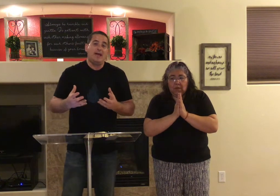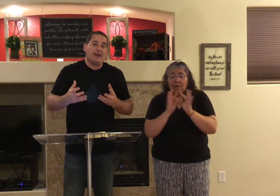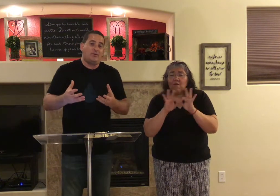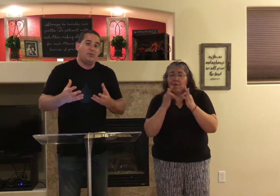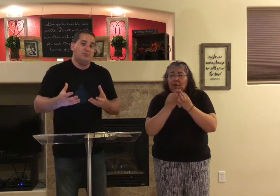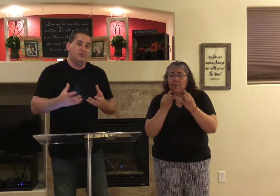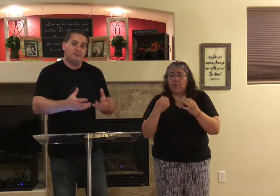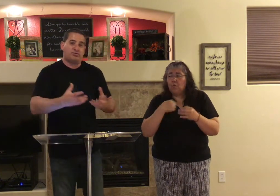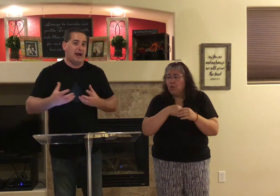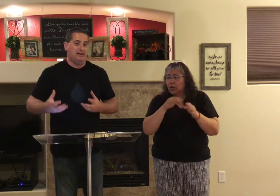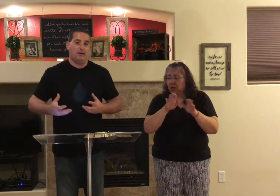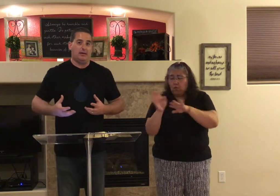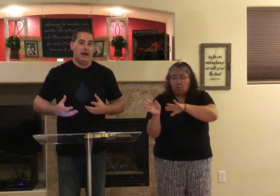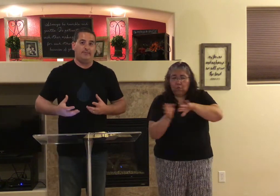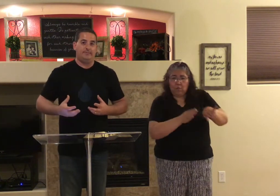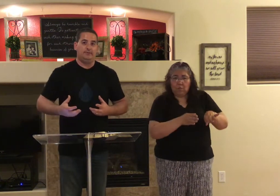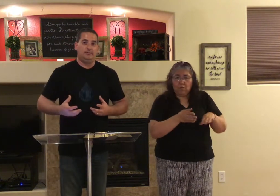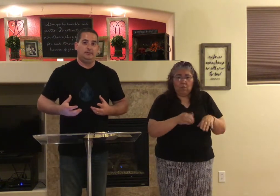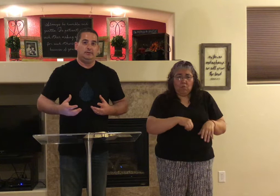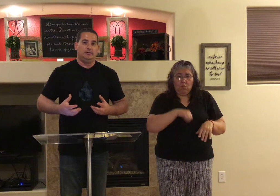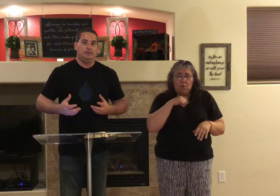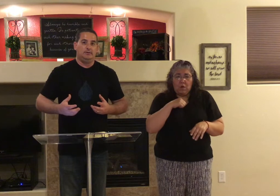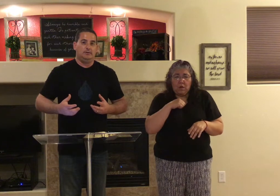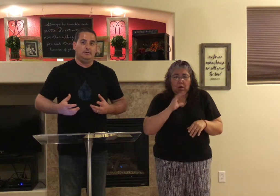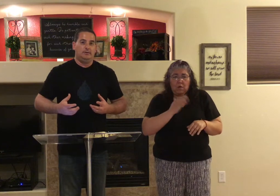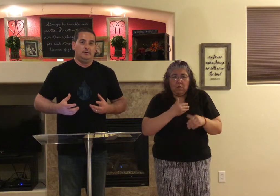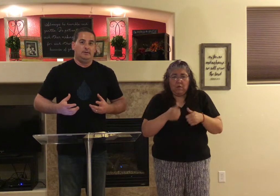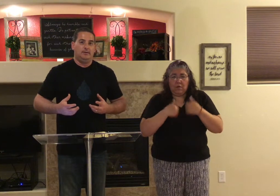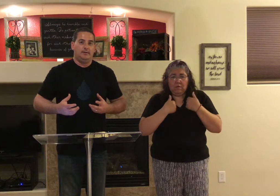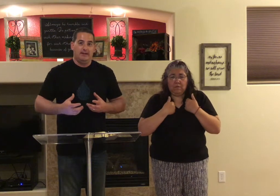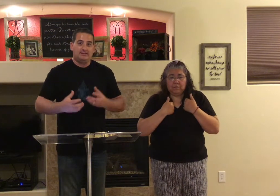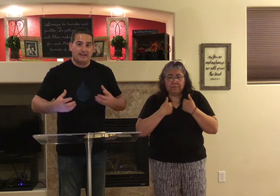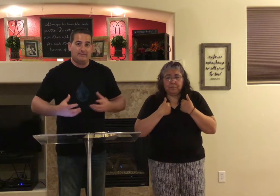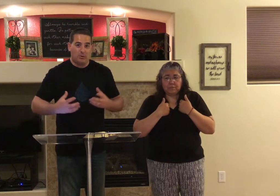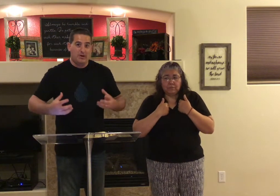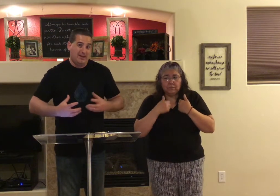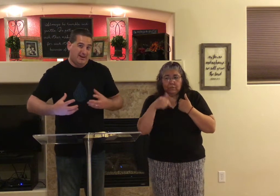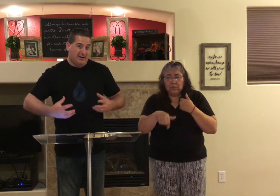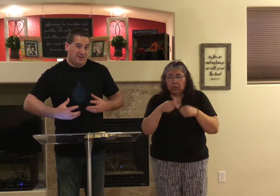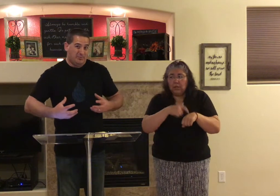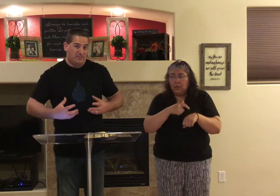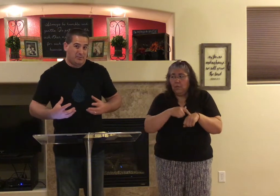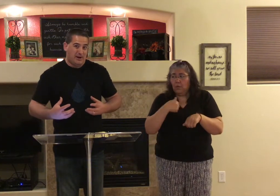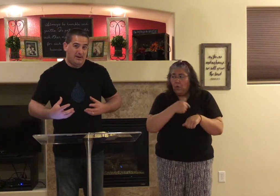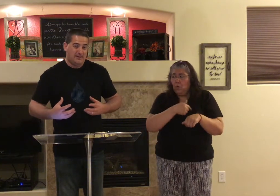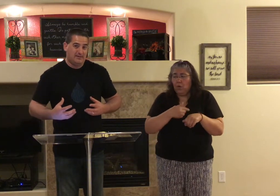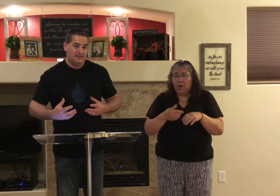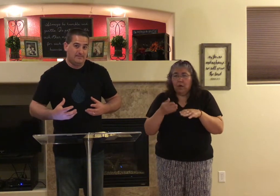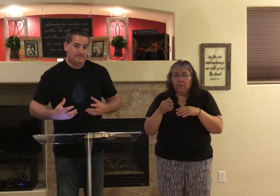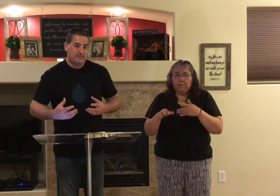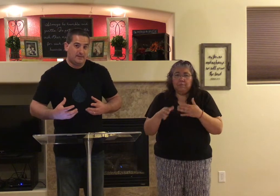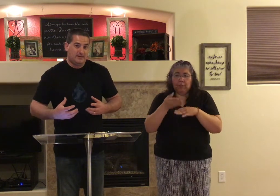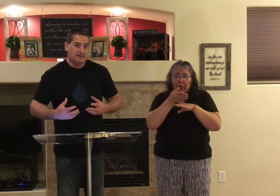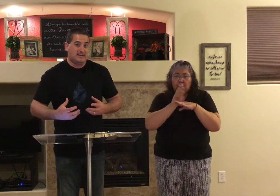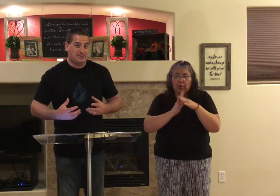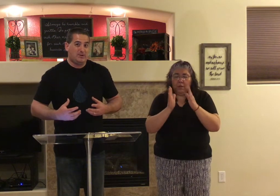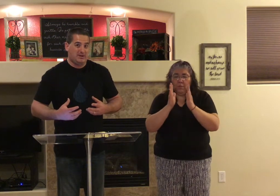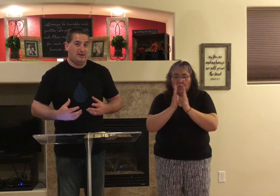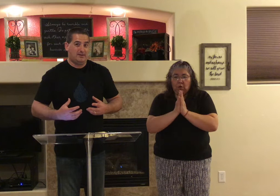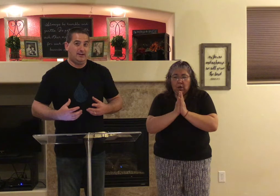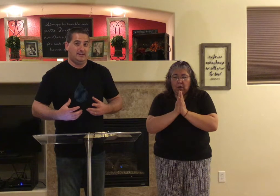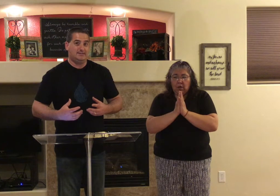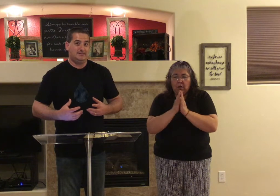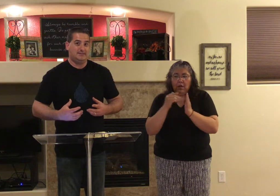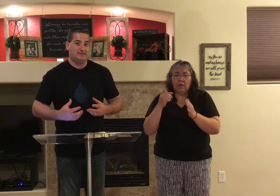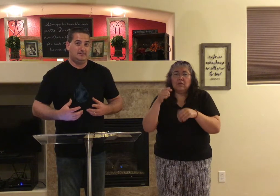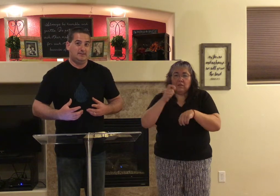Family, we got to remove pride in our life. And it's time that we humbly pray. It's time that we get